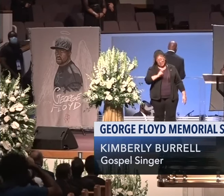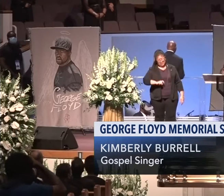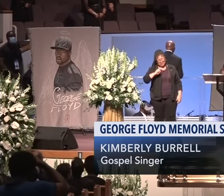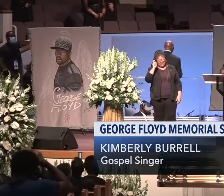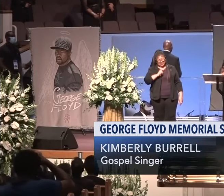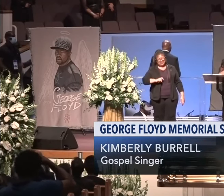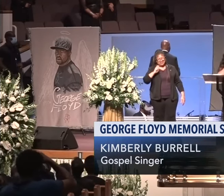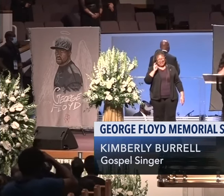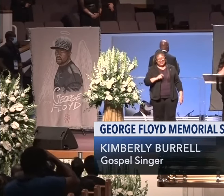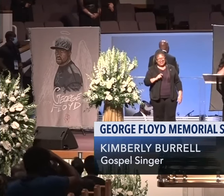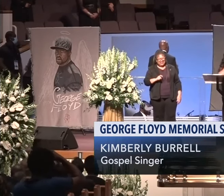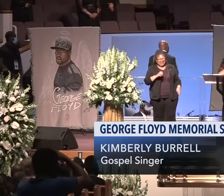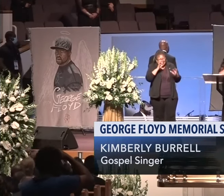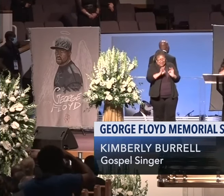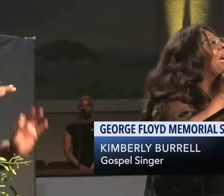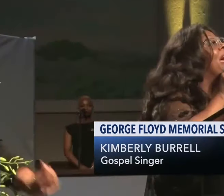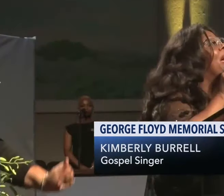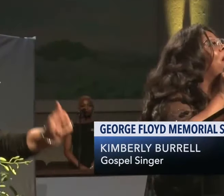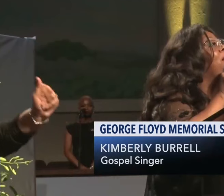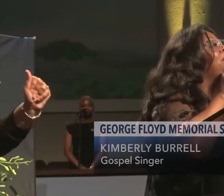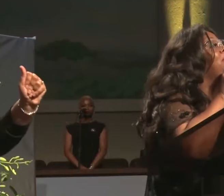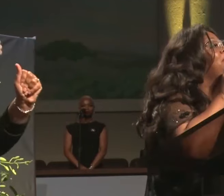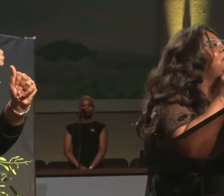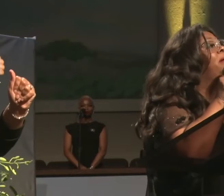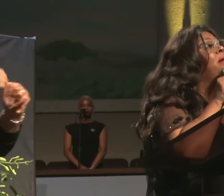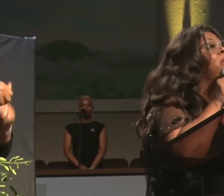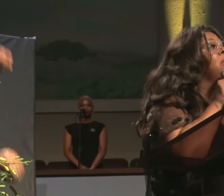just remember, he will